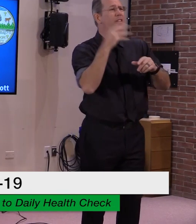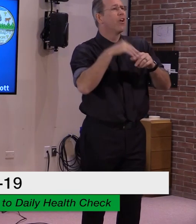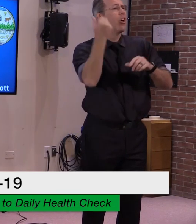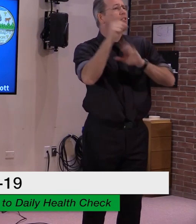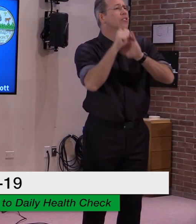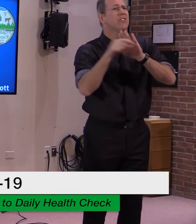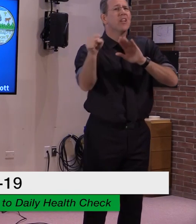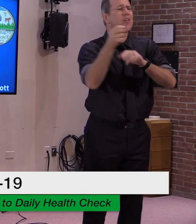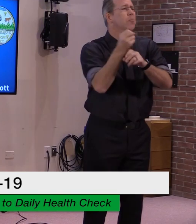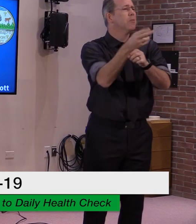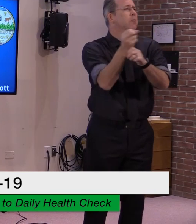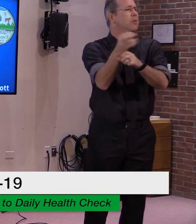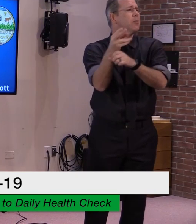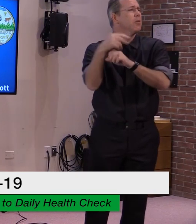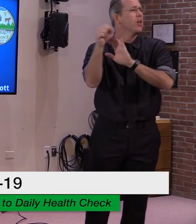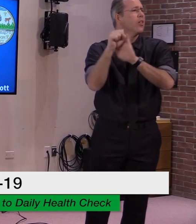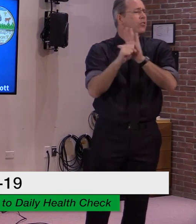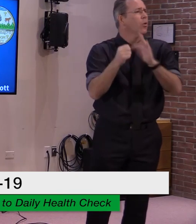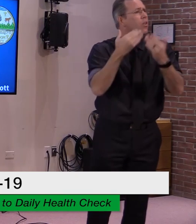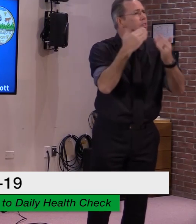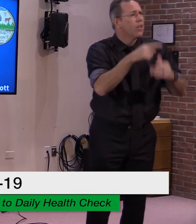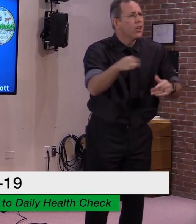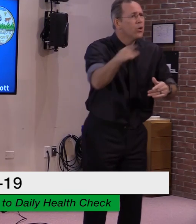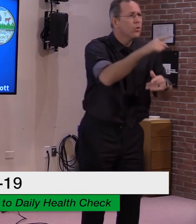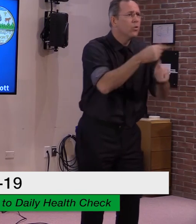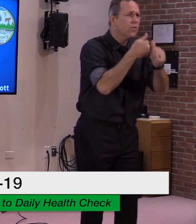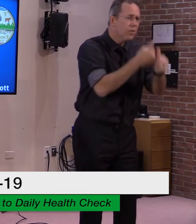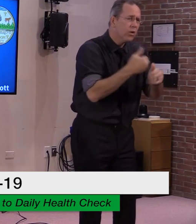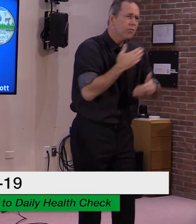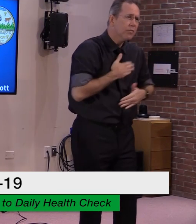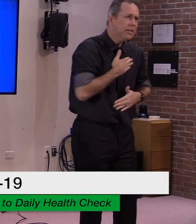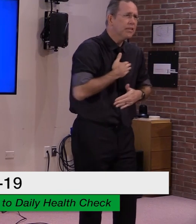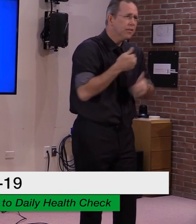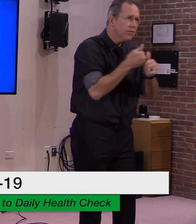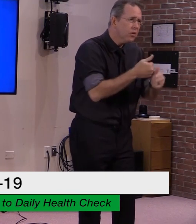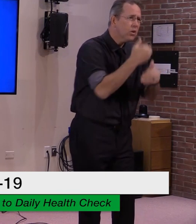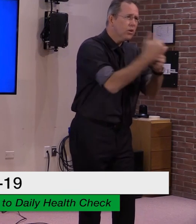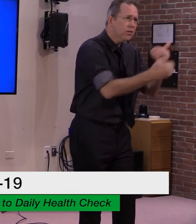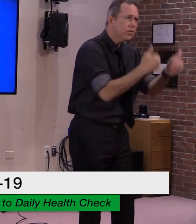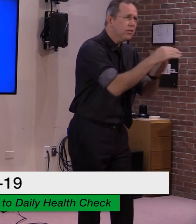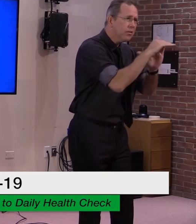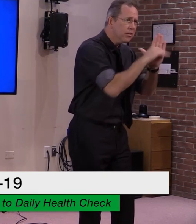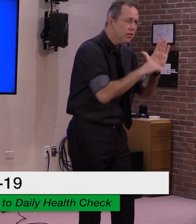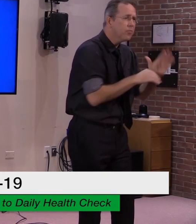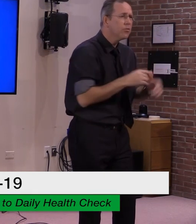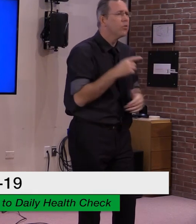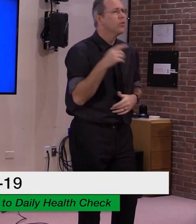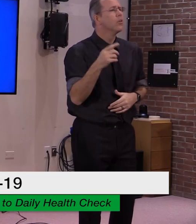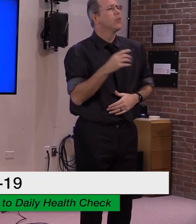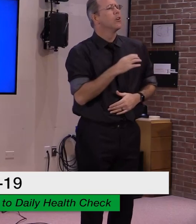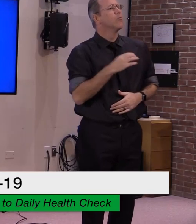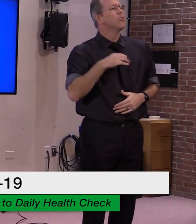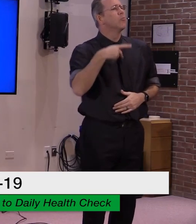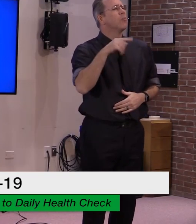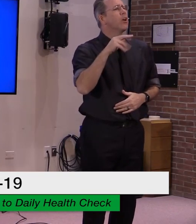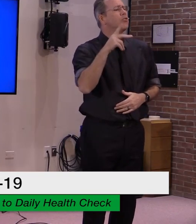do to get us there and i'll now turn it over to commissioner p-check for our latest modeling data